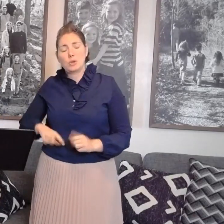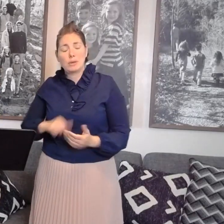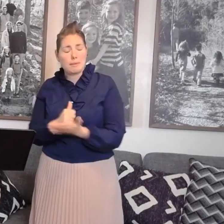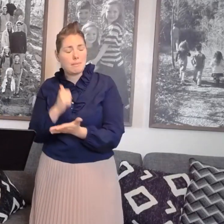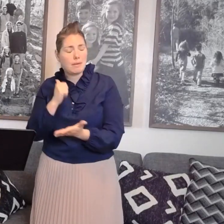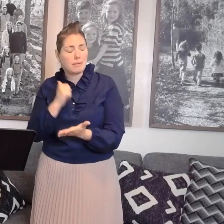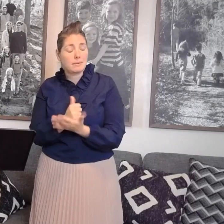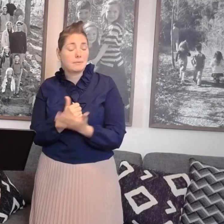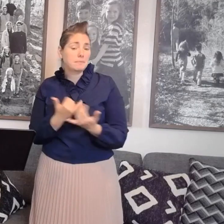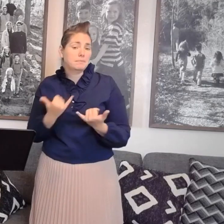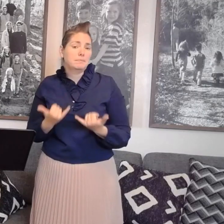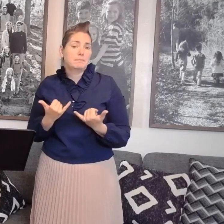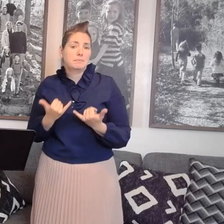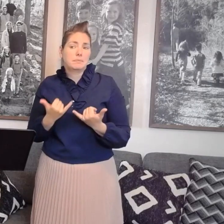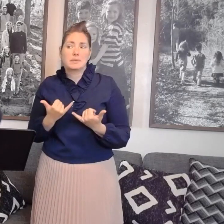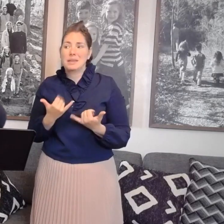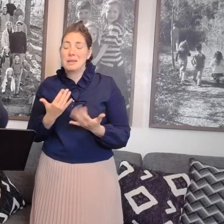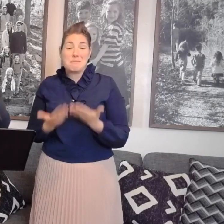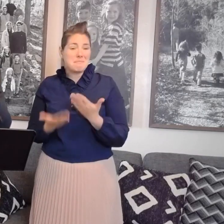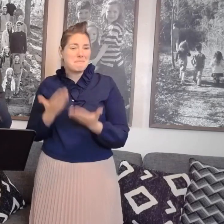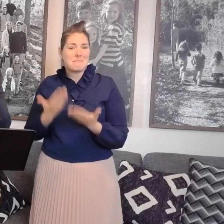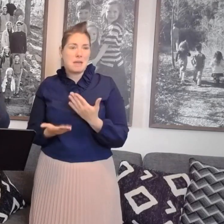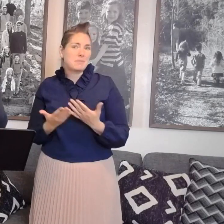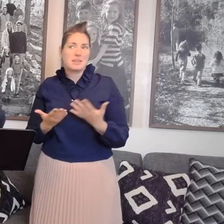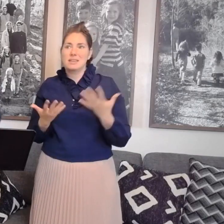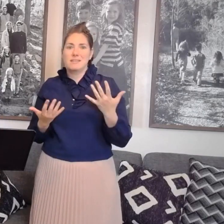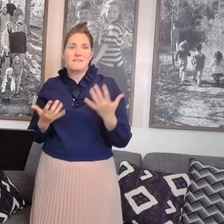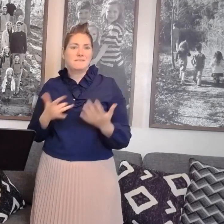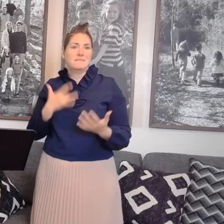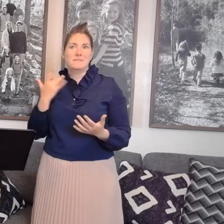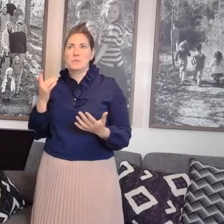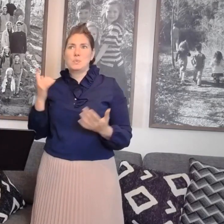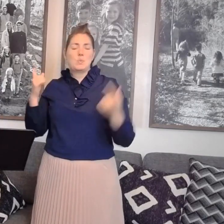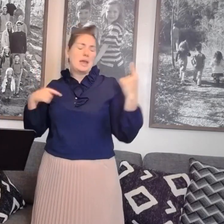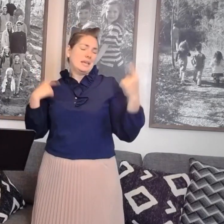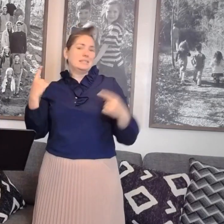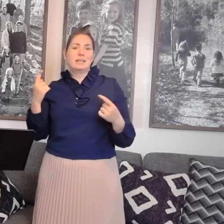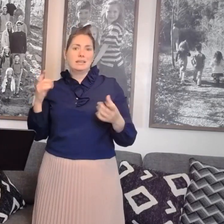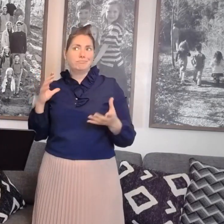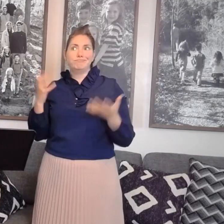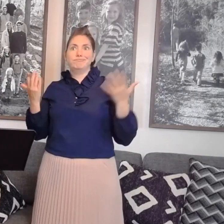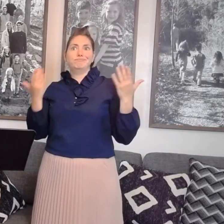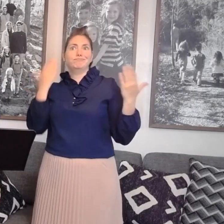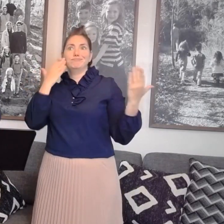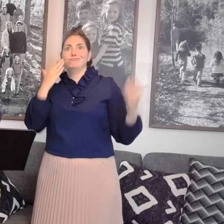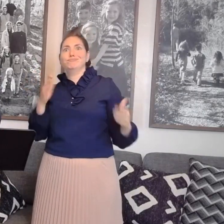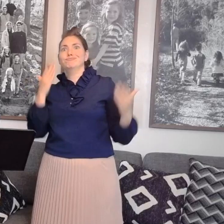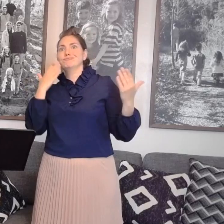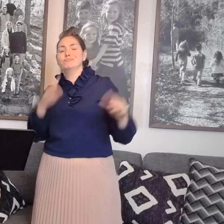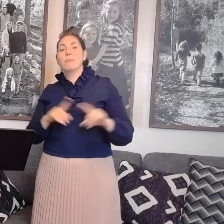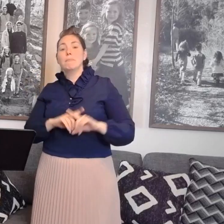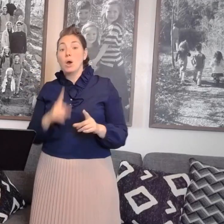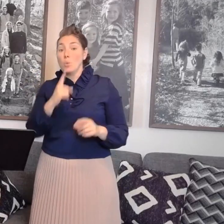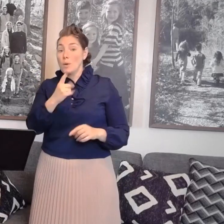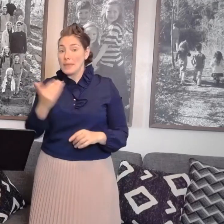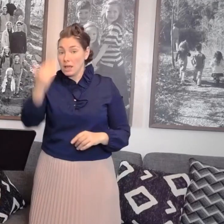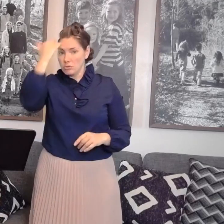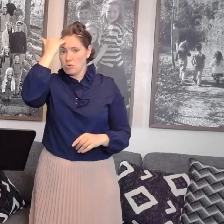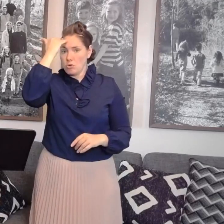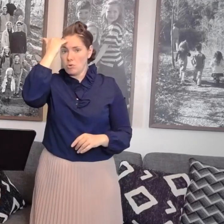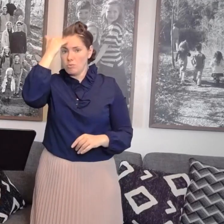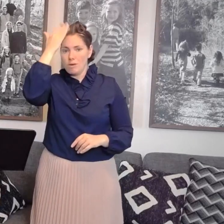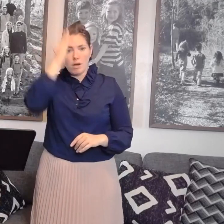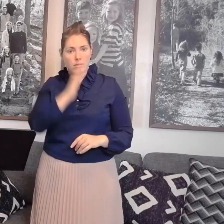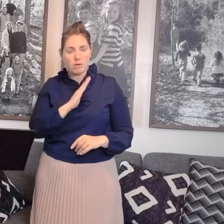This time may be a bit crazy. This time may be a bit unknowing, but this one thing I do know, our God